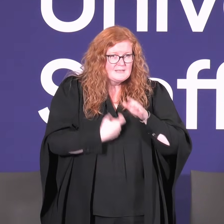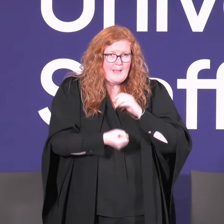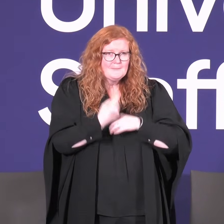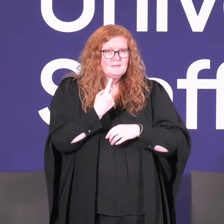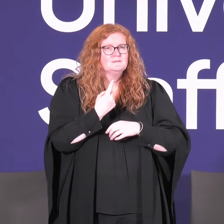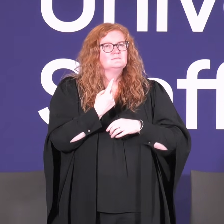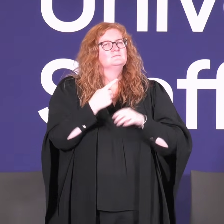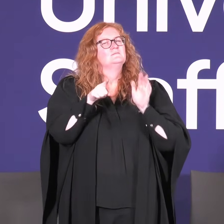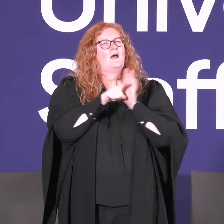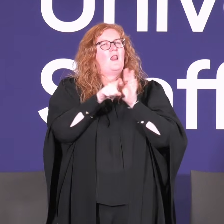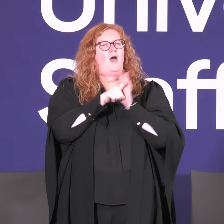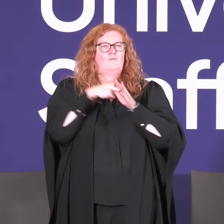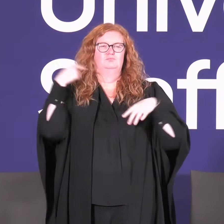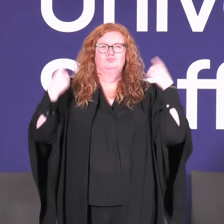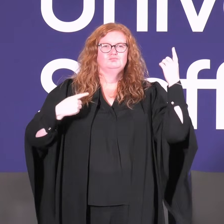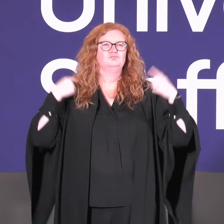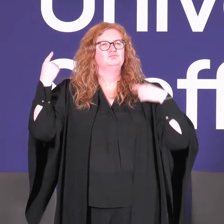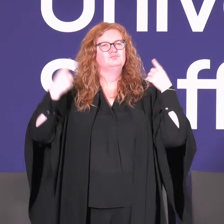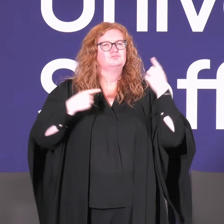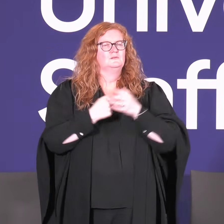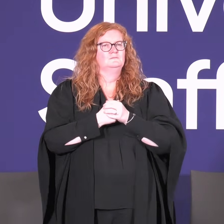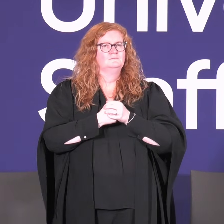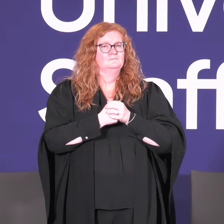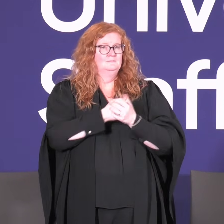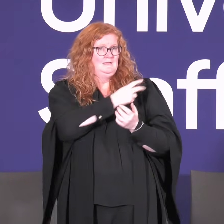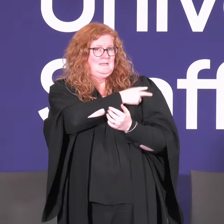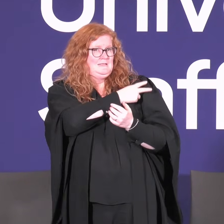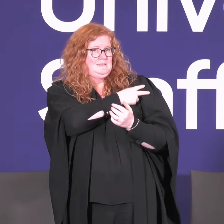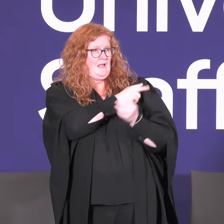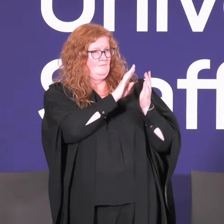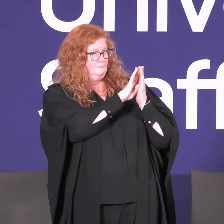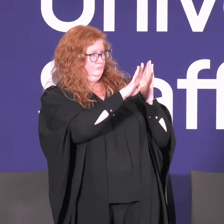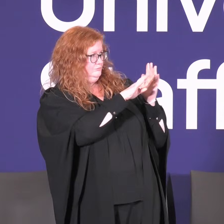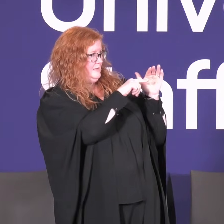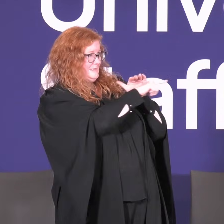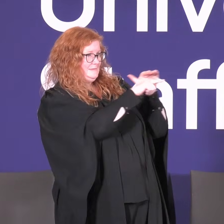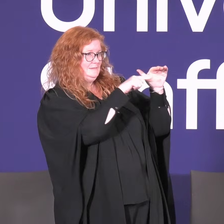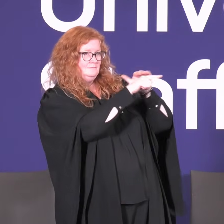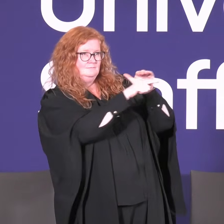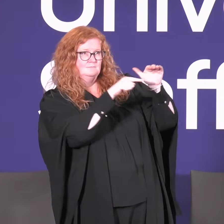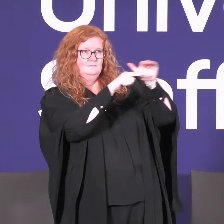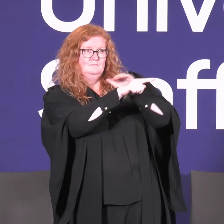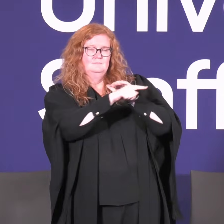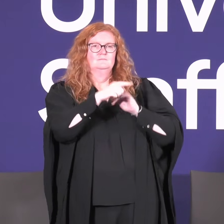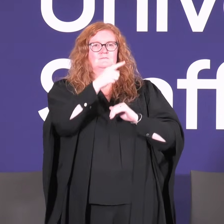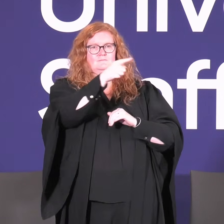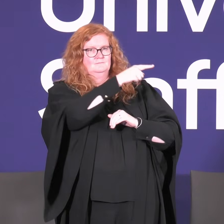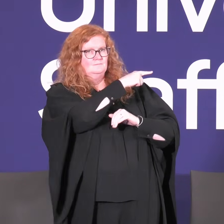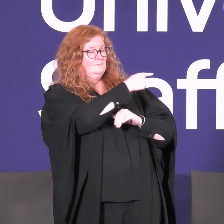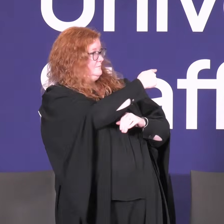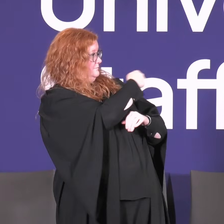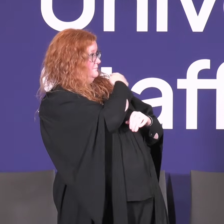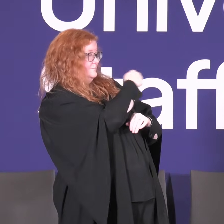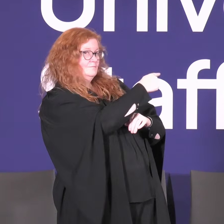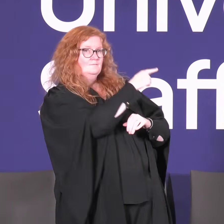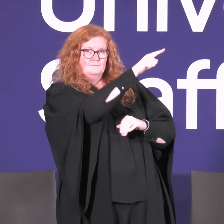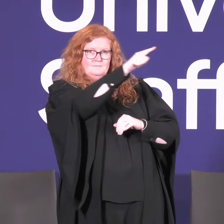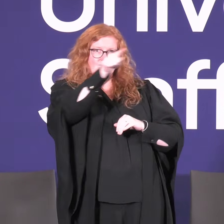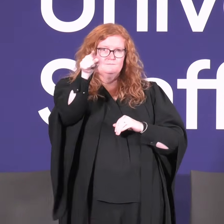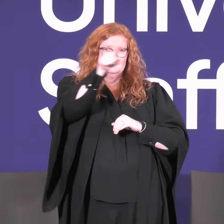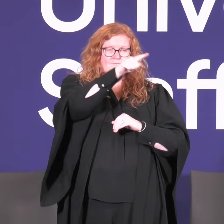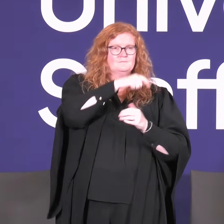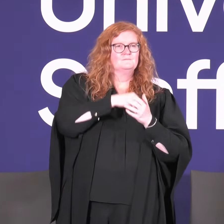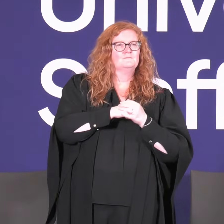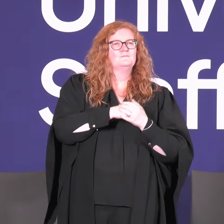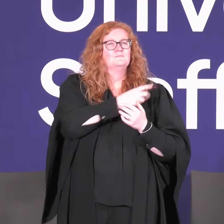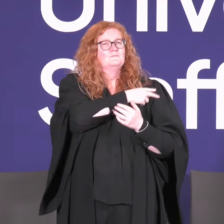an alarm will sound. Marshals at each of the emergency exits located at the sides and rear of the hall and gallery spaces